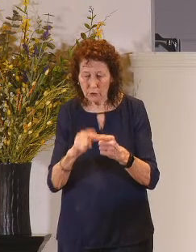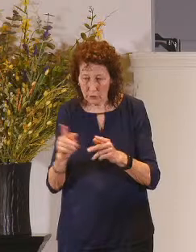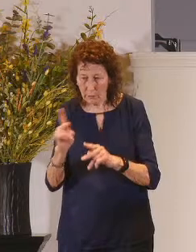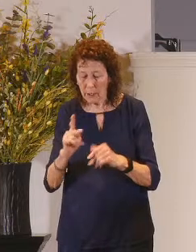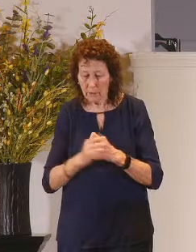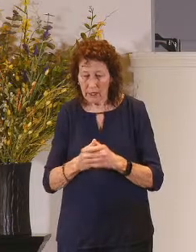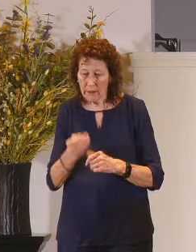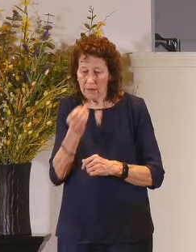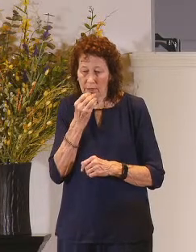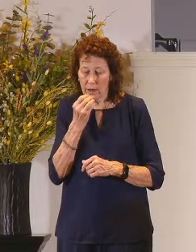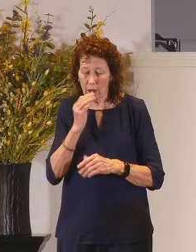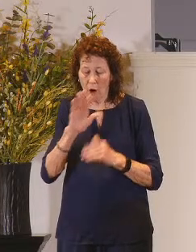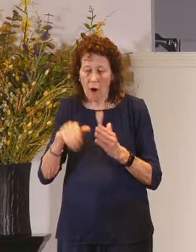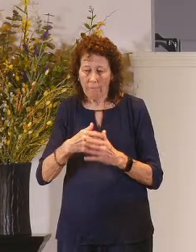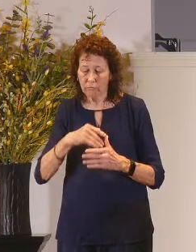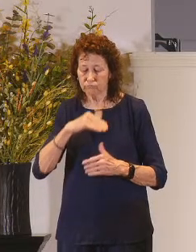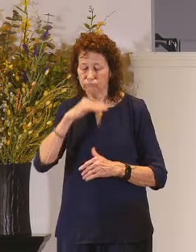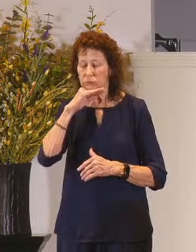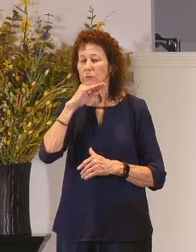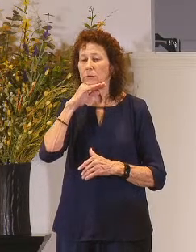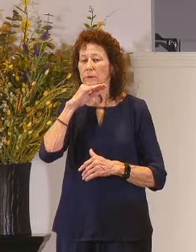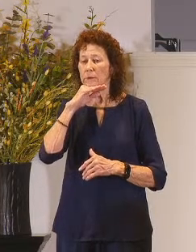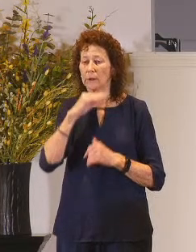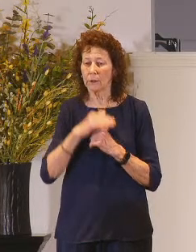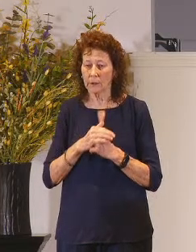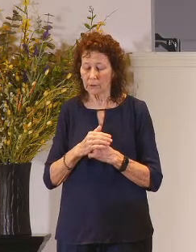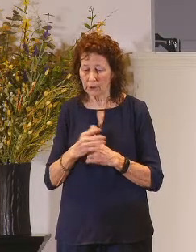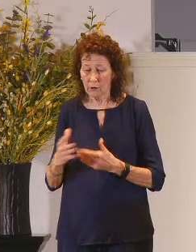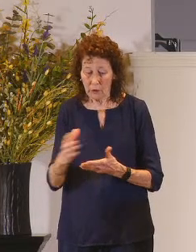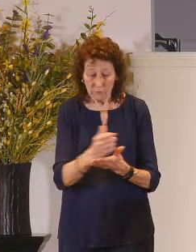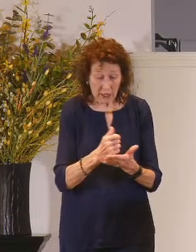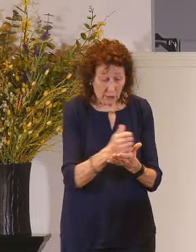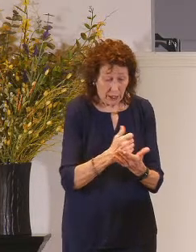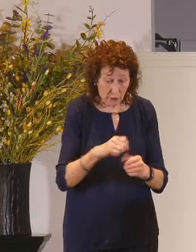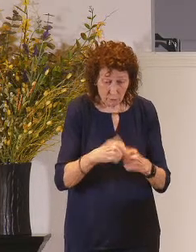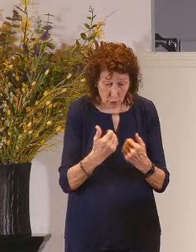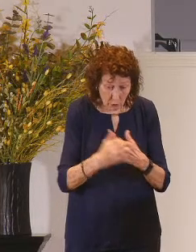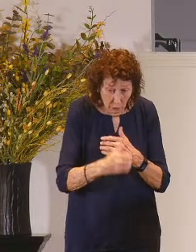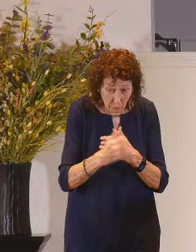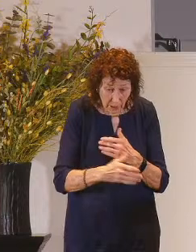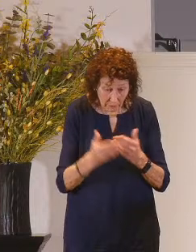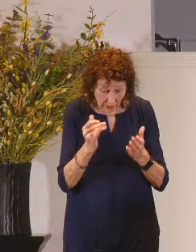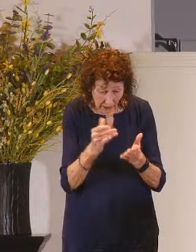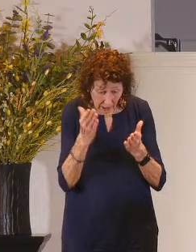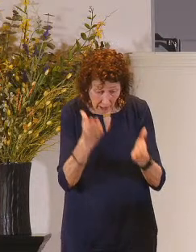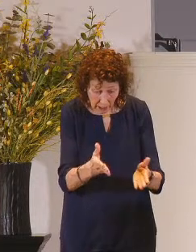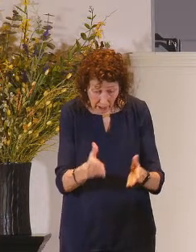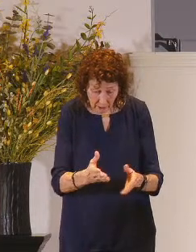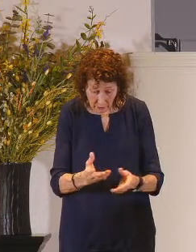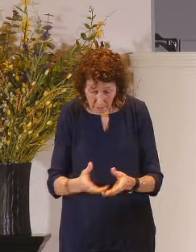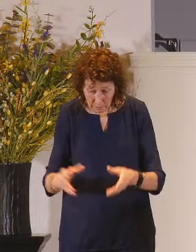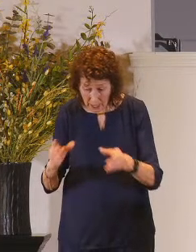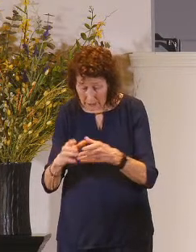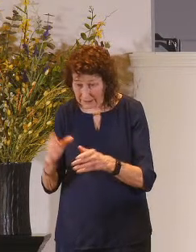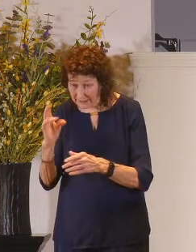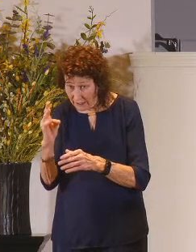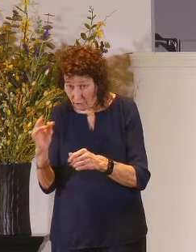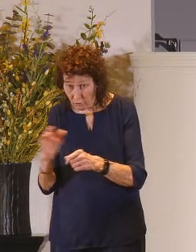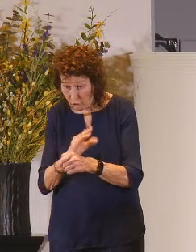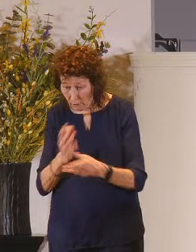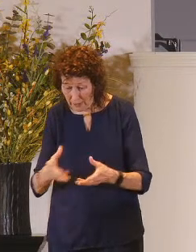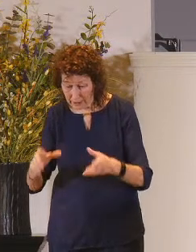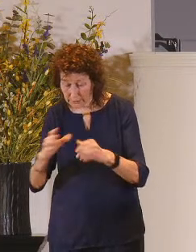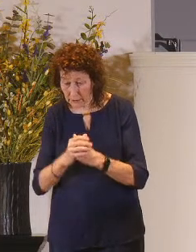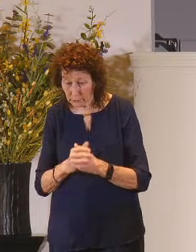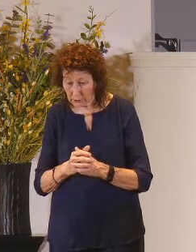And they ate, and they were satisfied. And they took up the broken pieces left over, 7 baskets full.